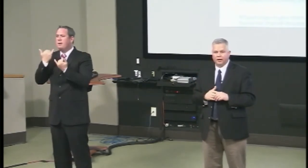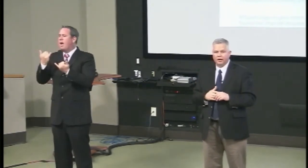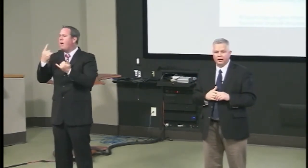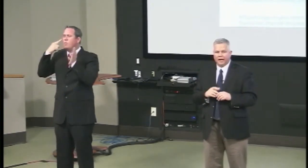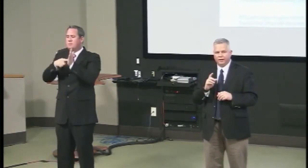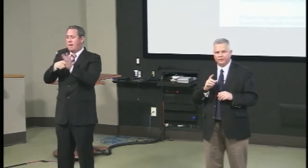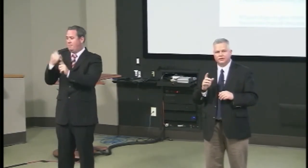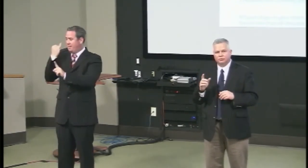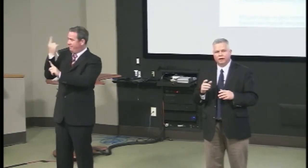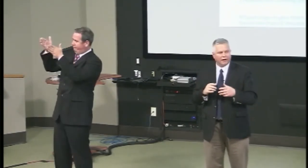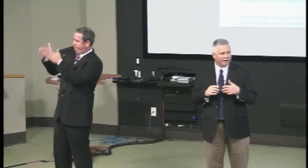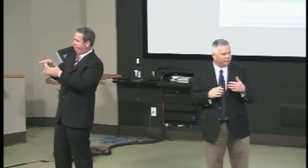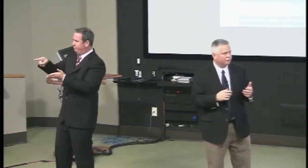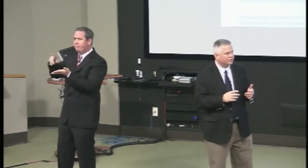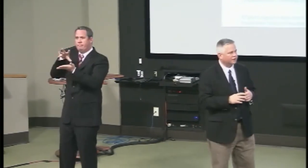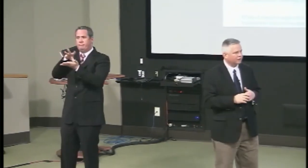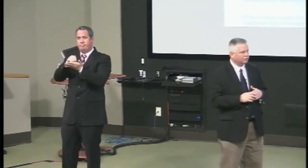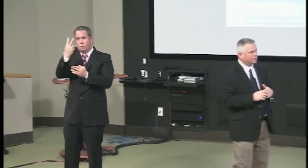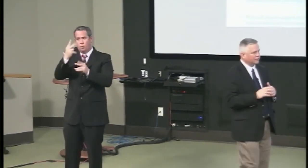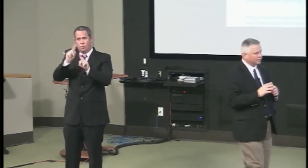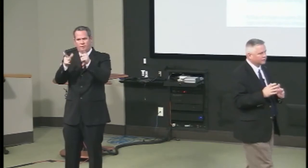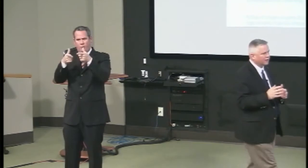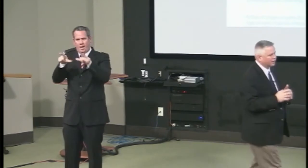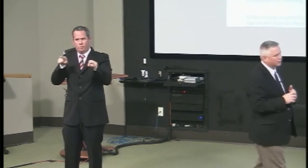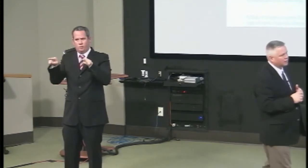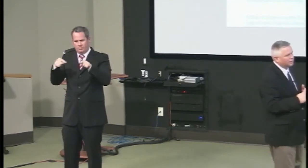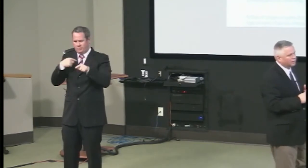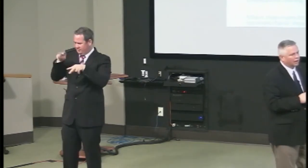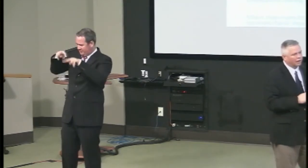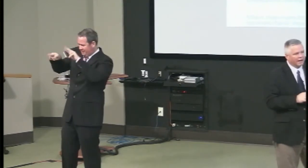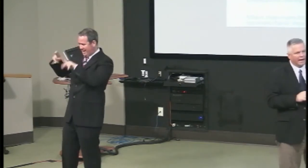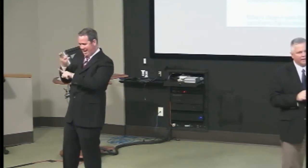both. And this is where I'm particularly interested in sign